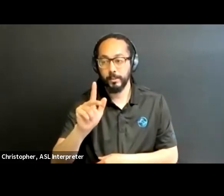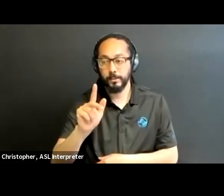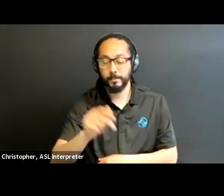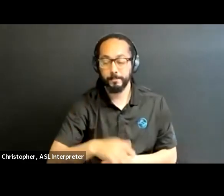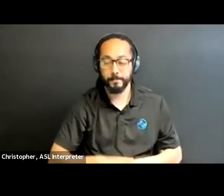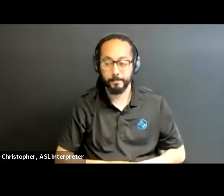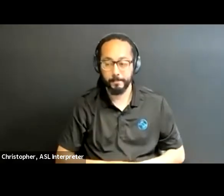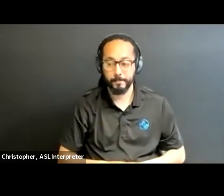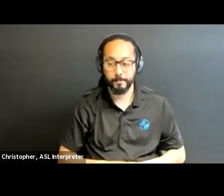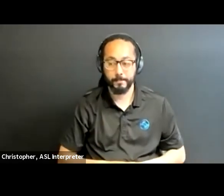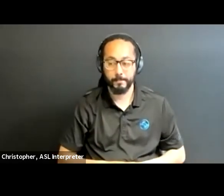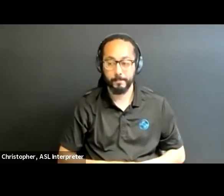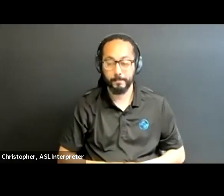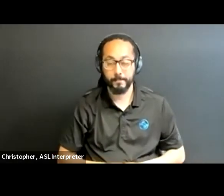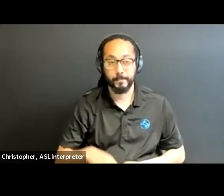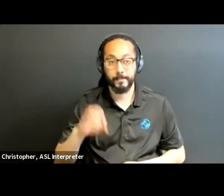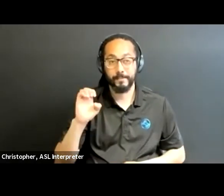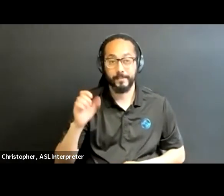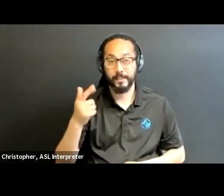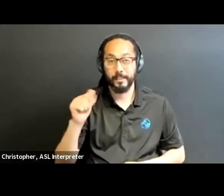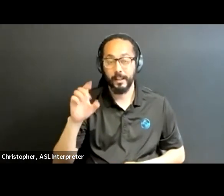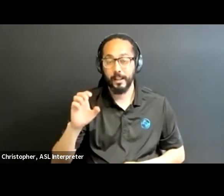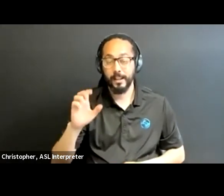So Egale is Canada's national